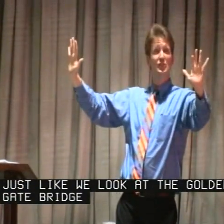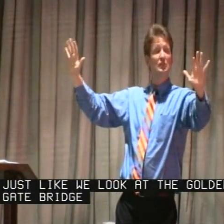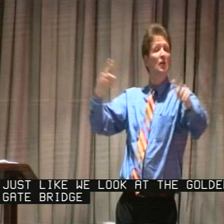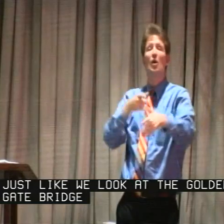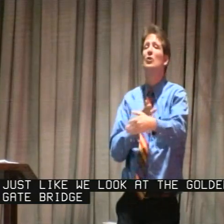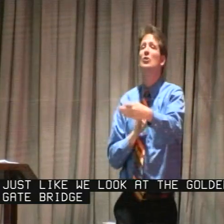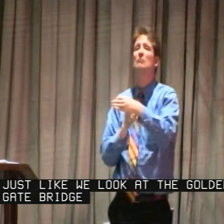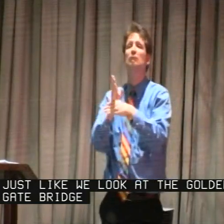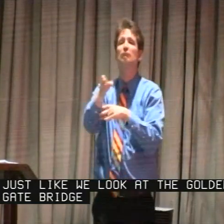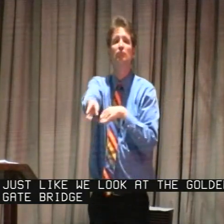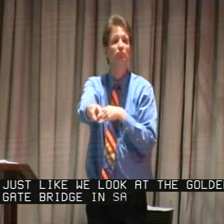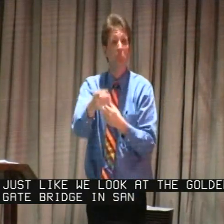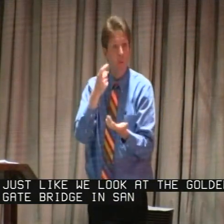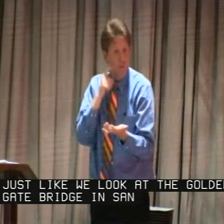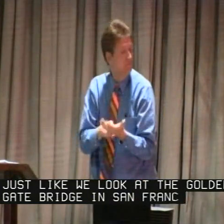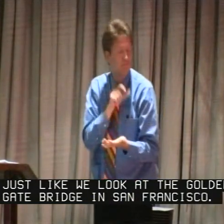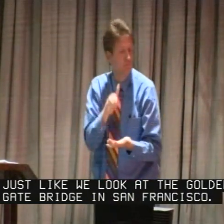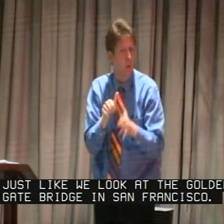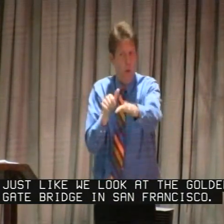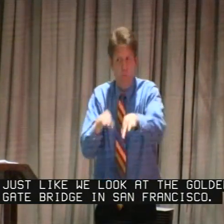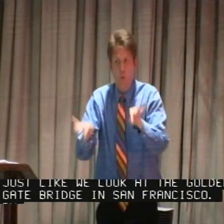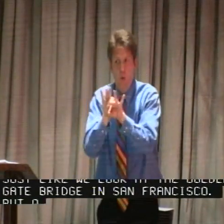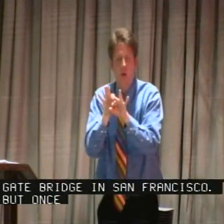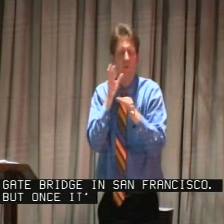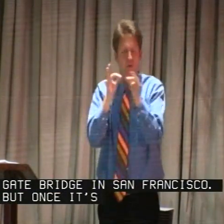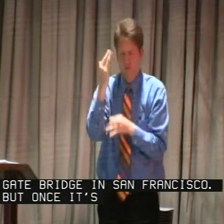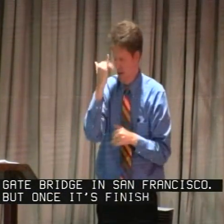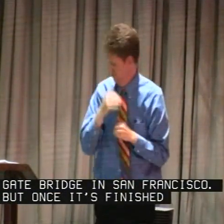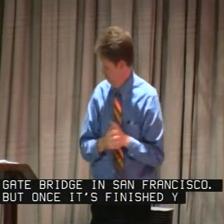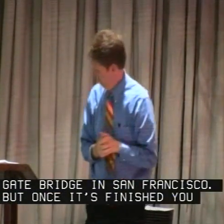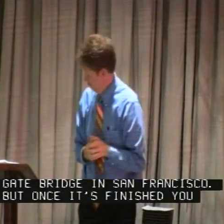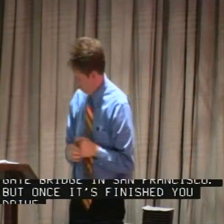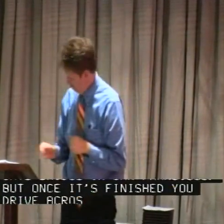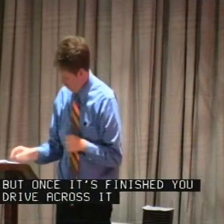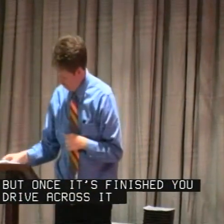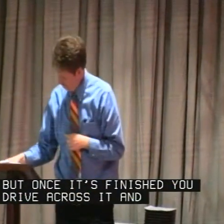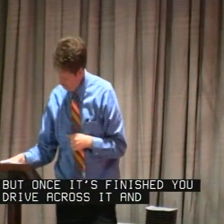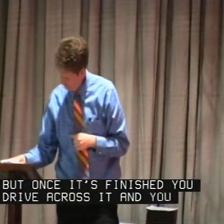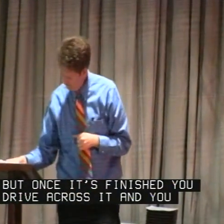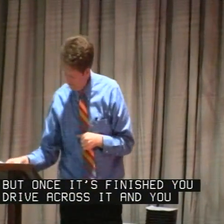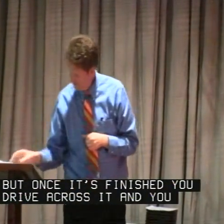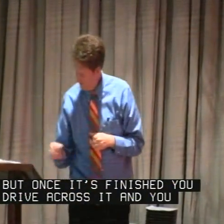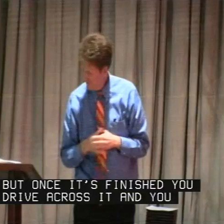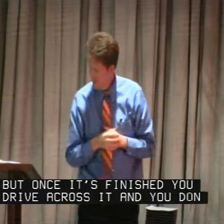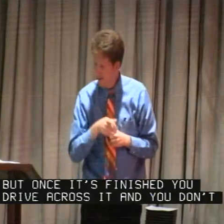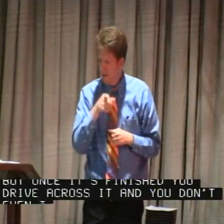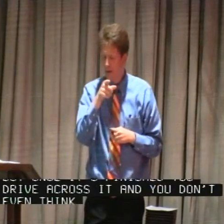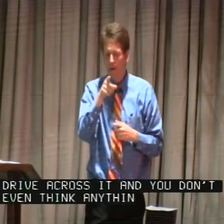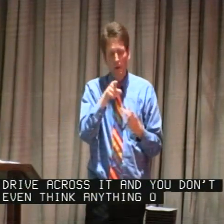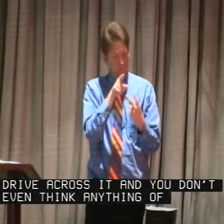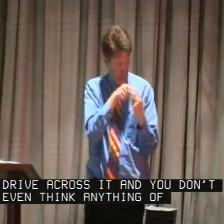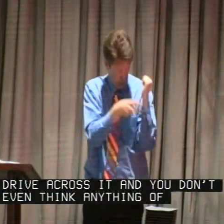it's finished, you drive across it and you don't even think anything of it. But there's a point to this.